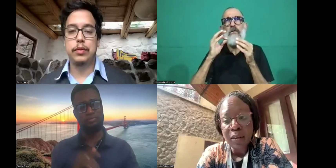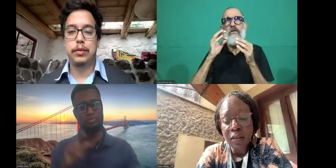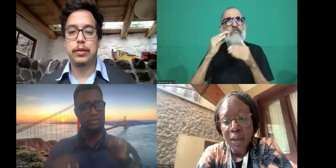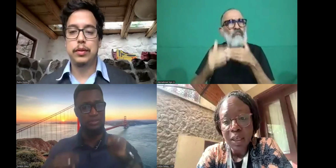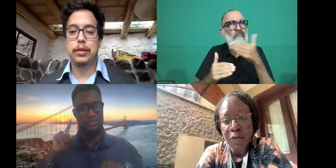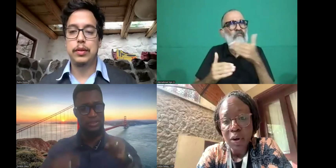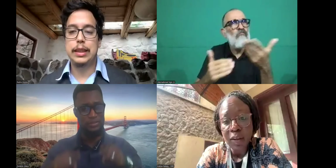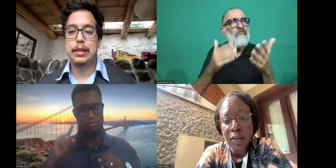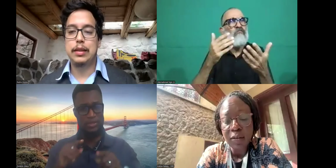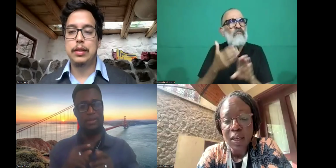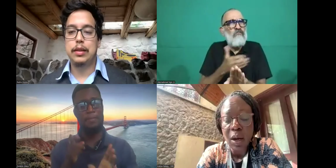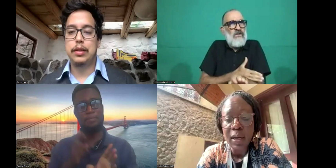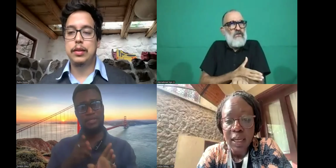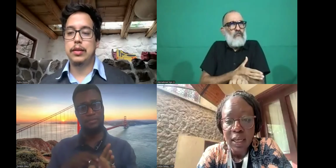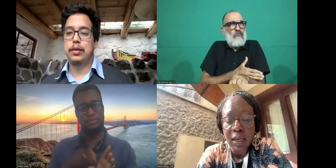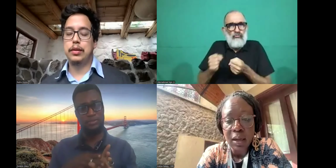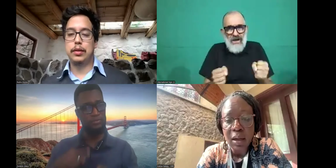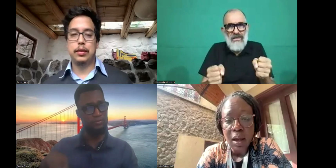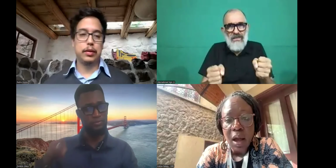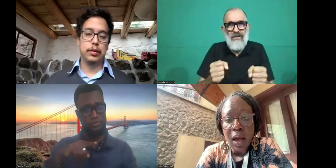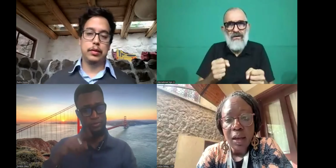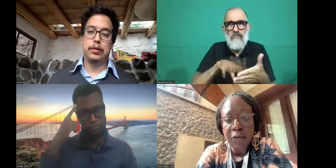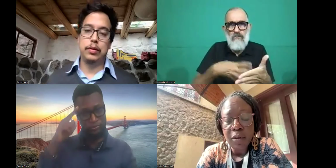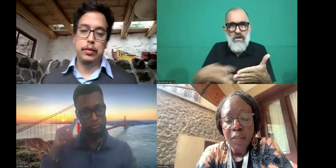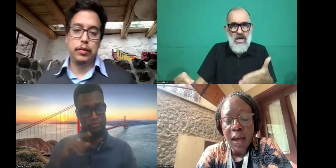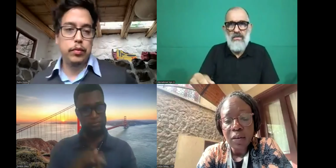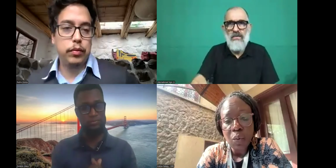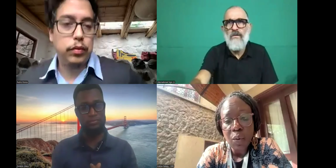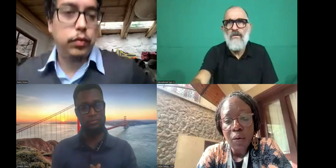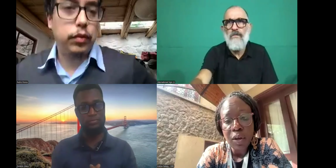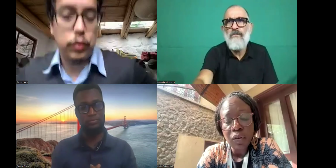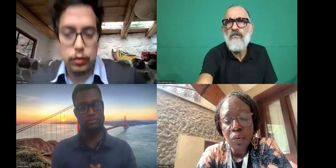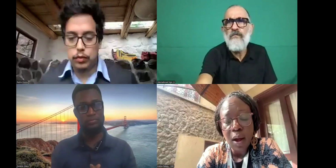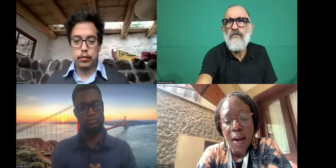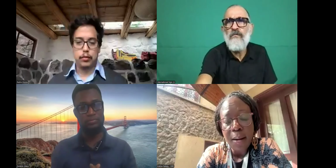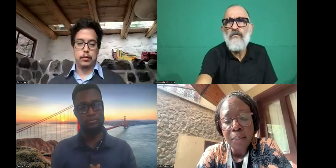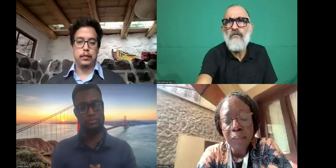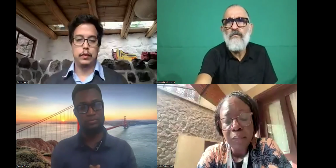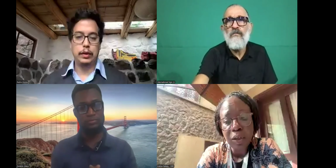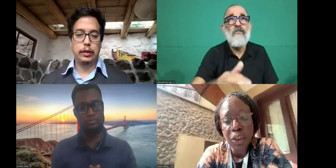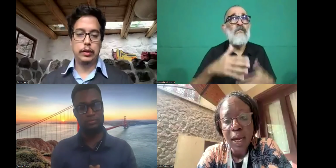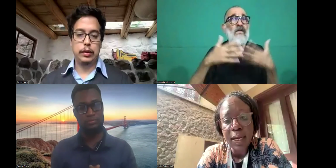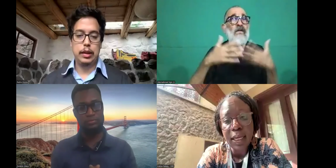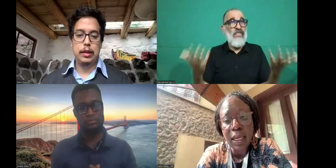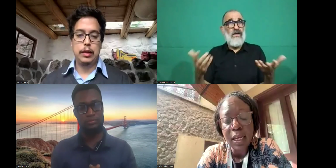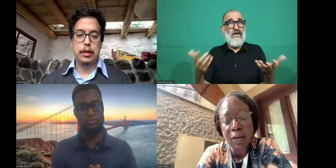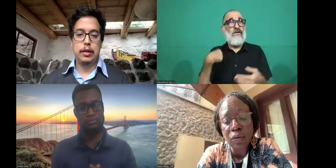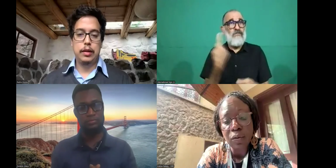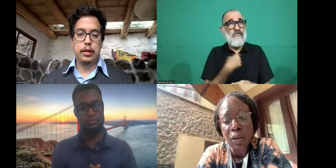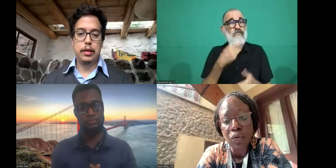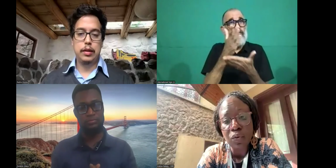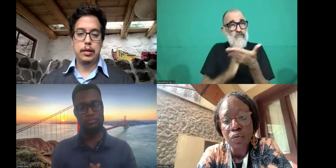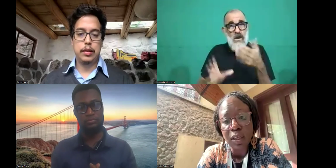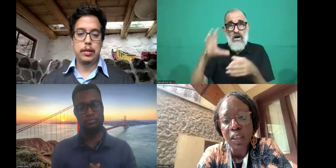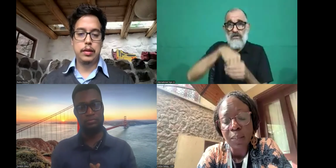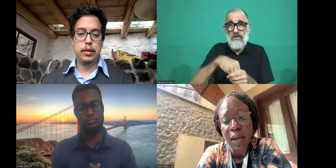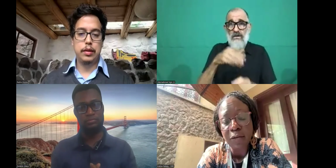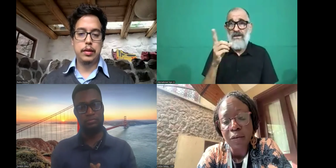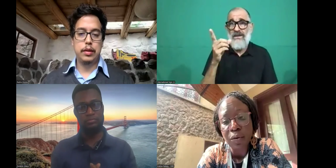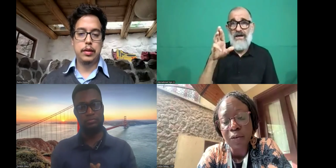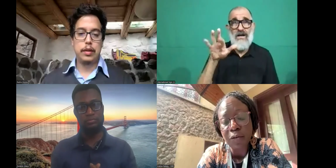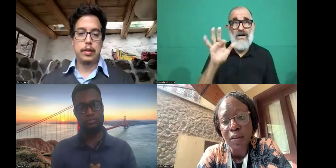grantee participation and voices in our learning. And for that, we are going to share a link to the new